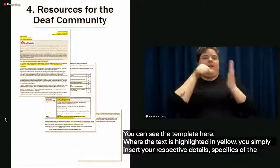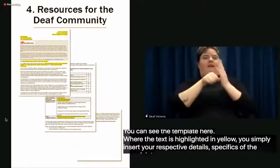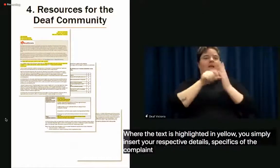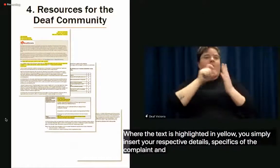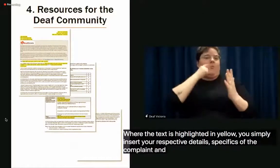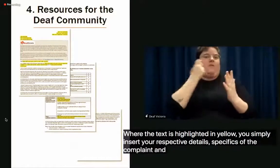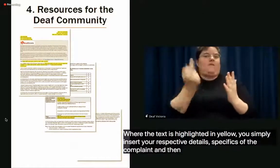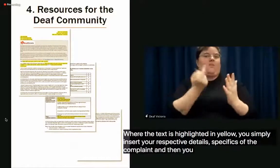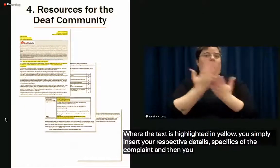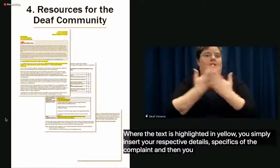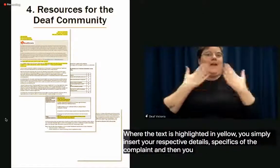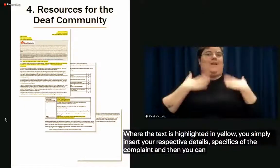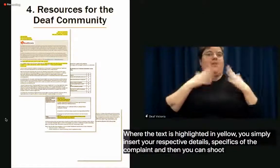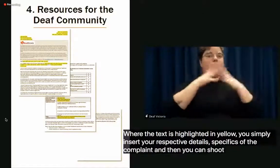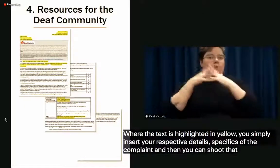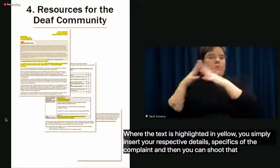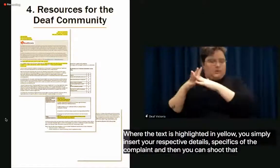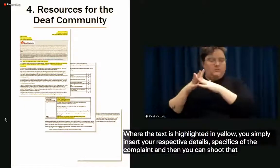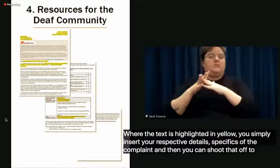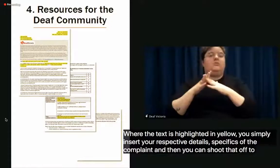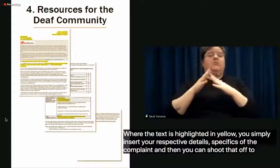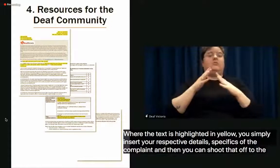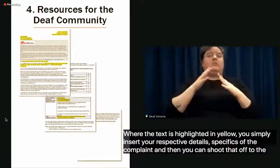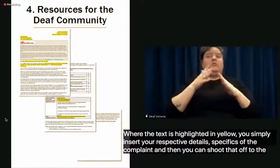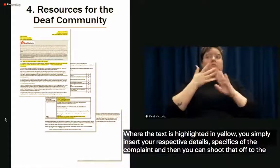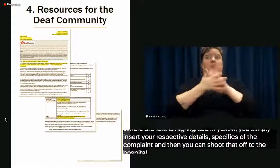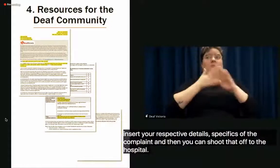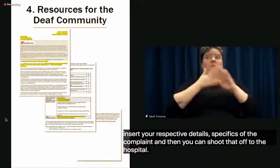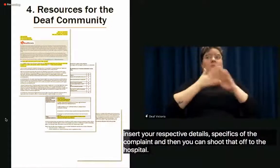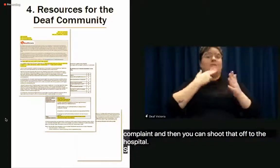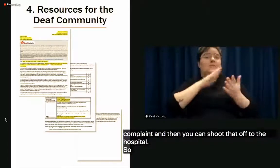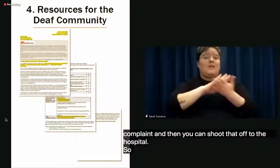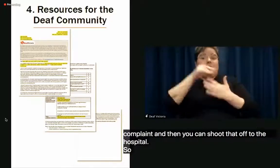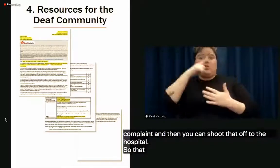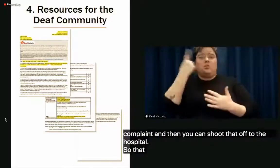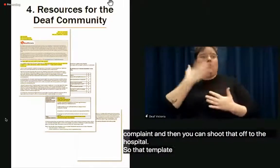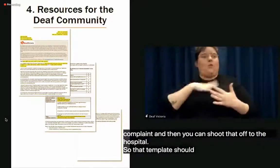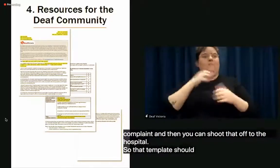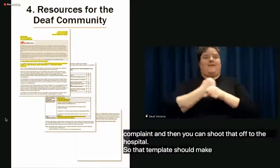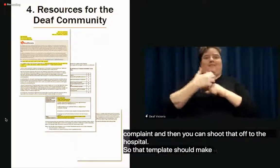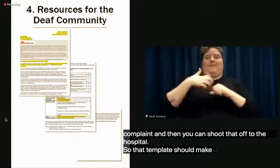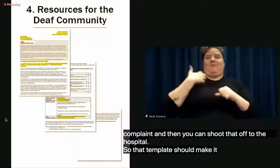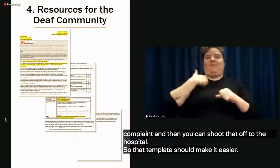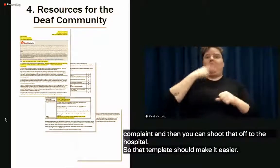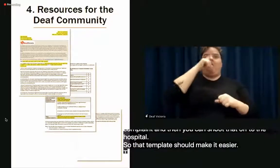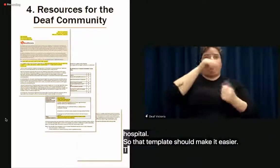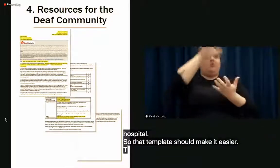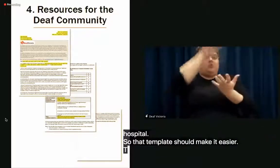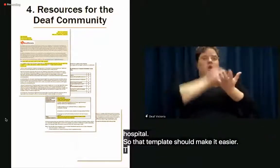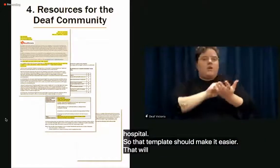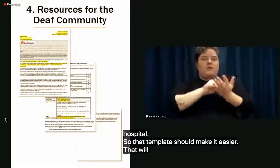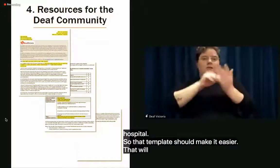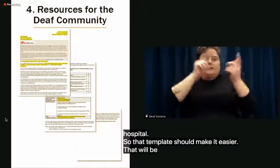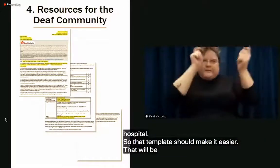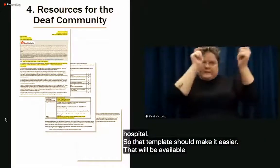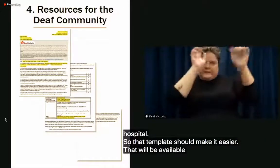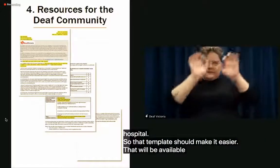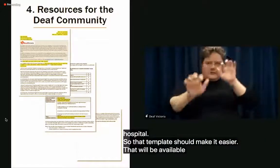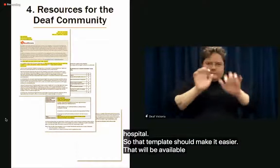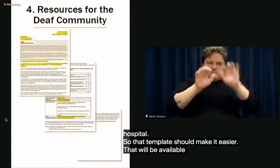that template should make it easier. That will be available on our website. So deaf and hard of hearing people who want to make a complaint, simply can